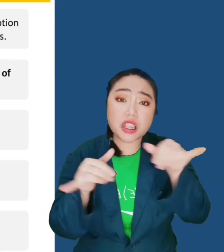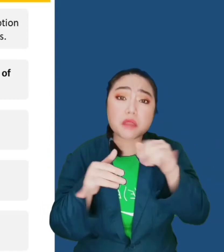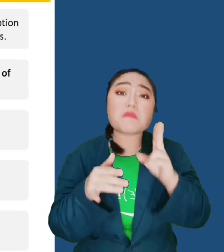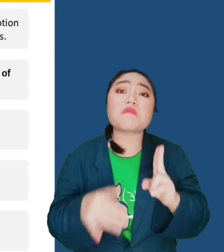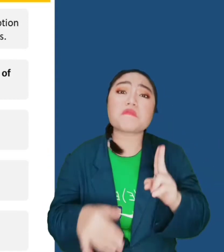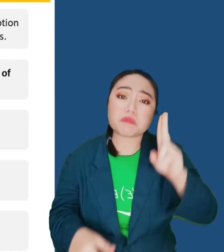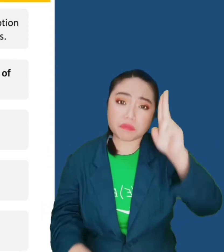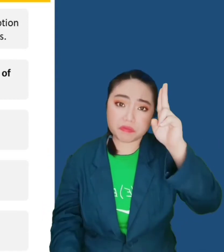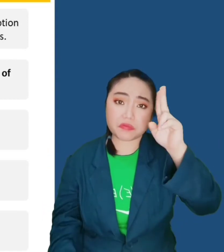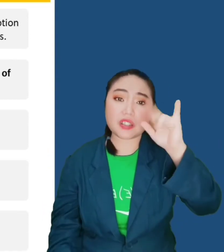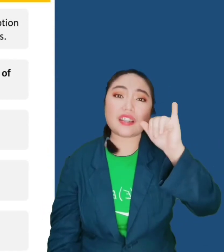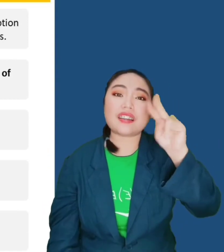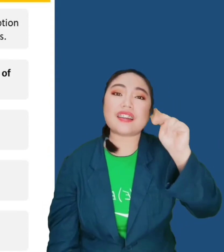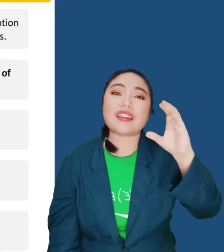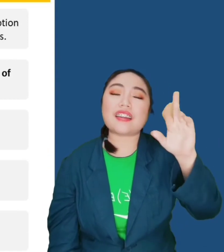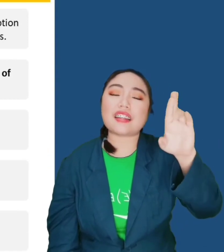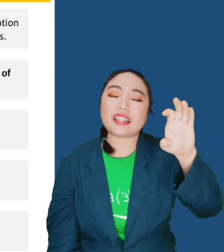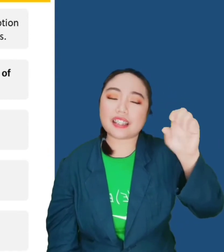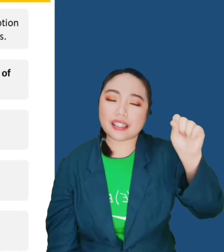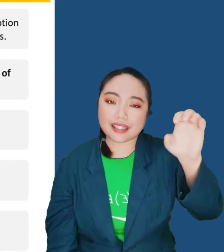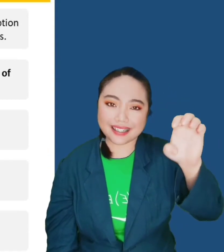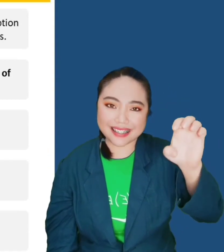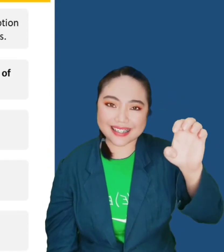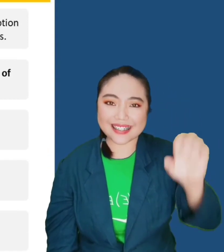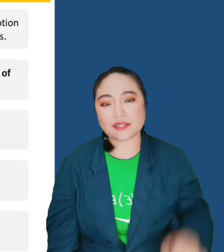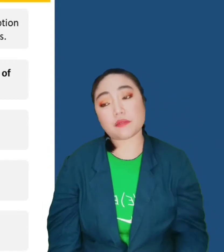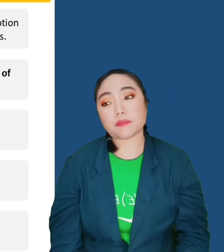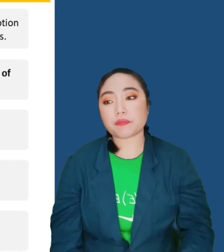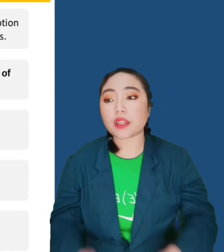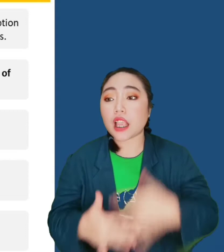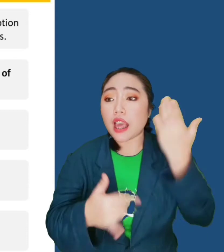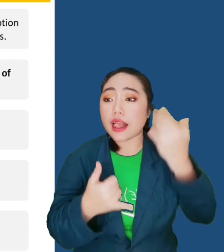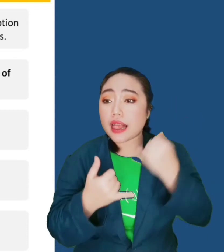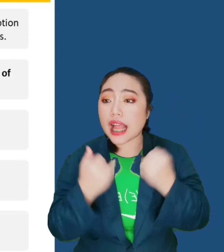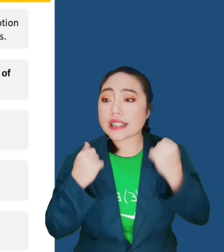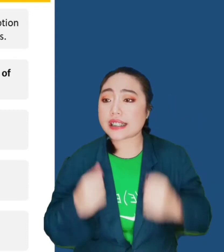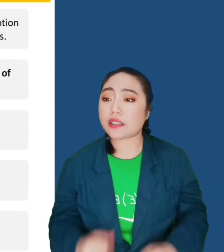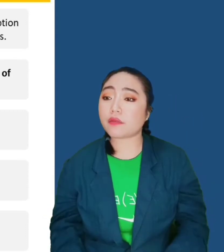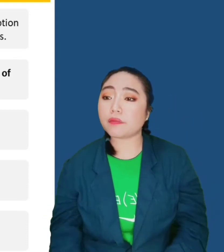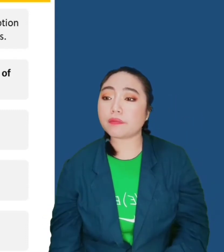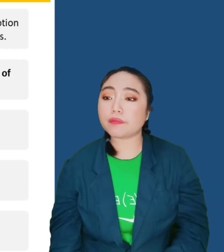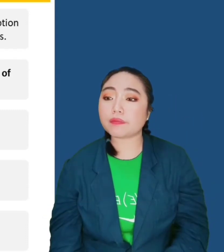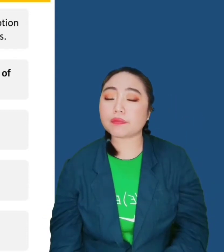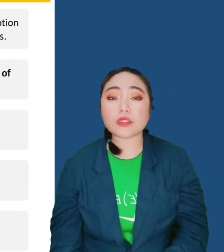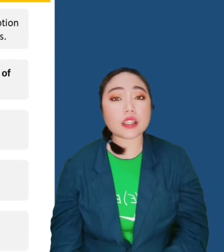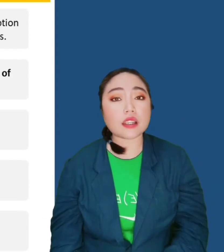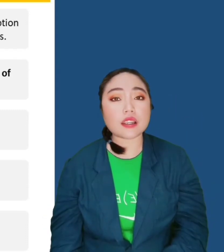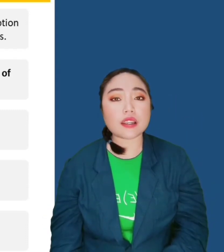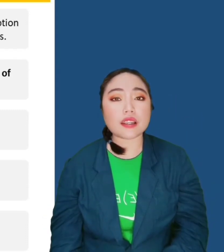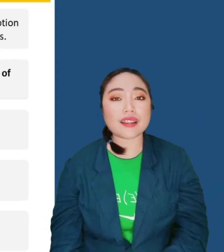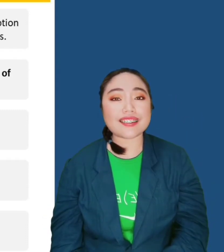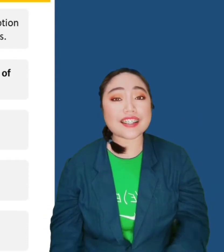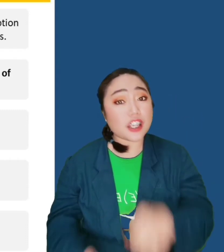inertia also goes up or it increases. Next to last,